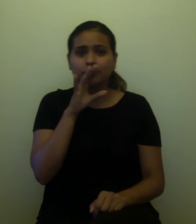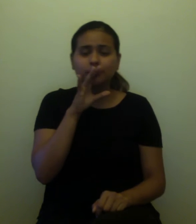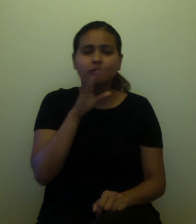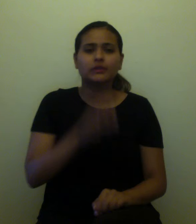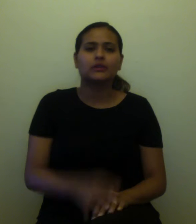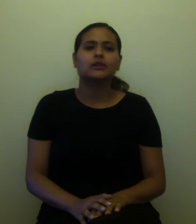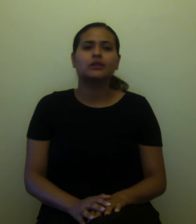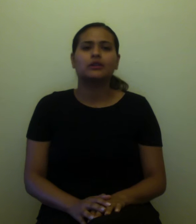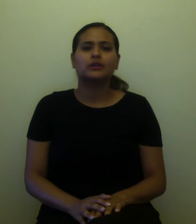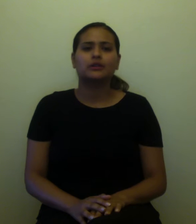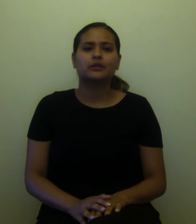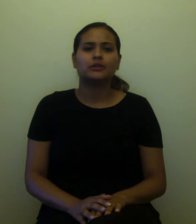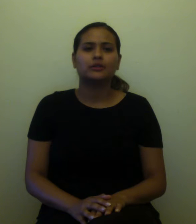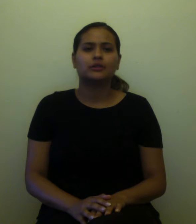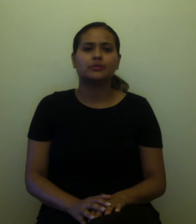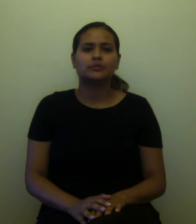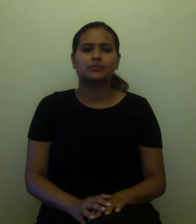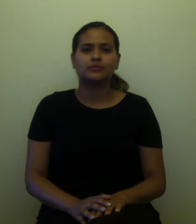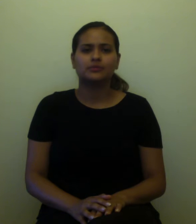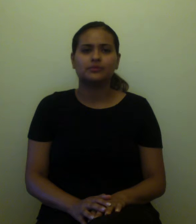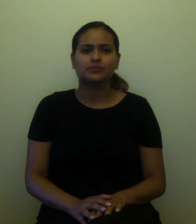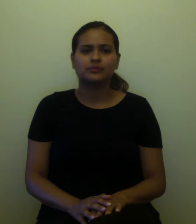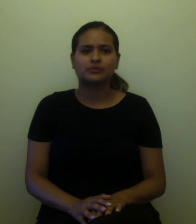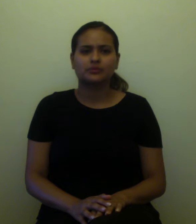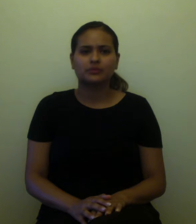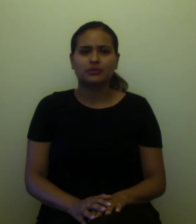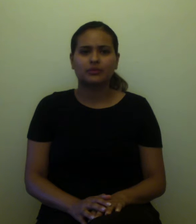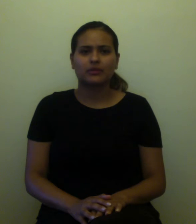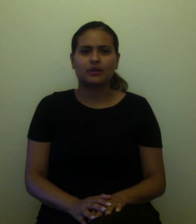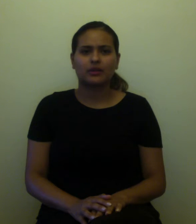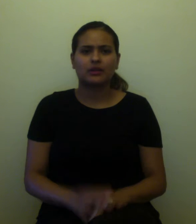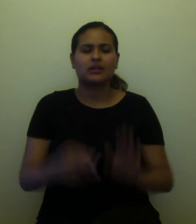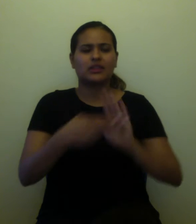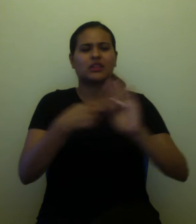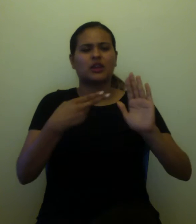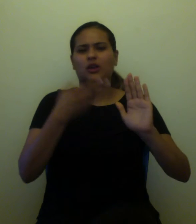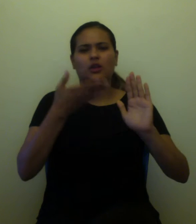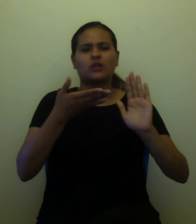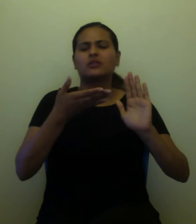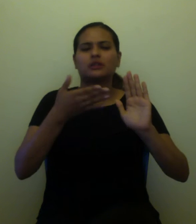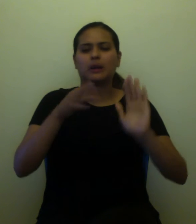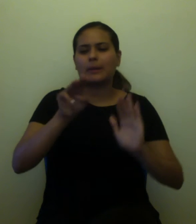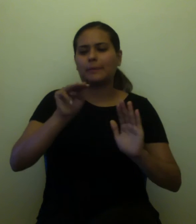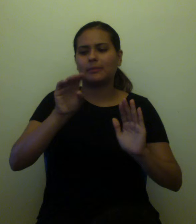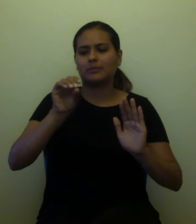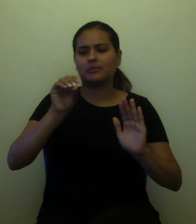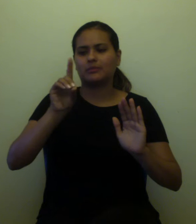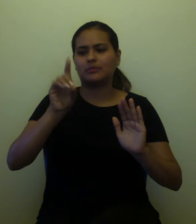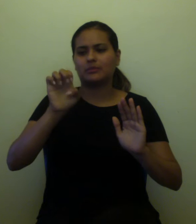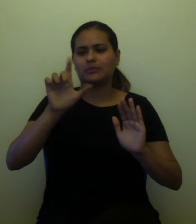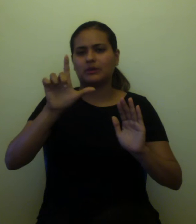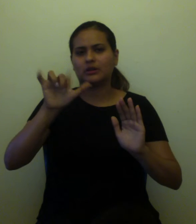them. It's called modeling, and I've been looking at language learning and modeling language learning for about 15 to 20 years